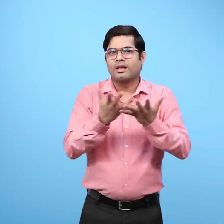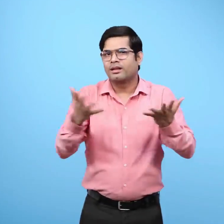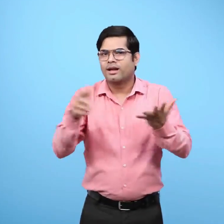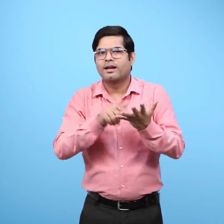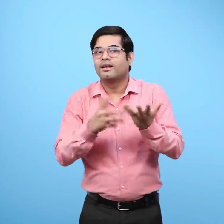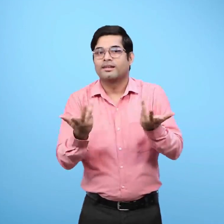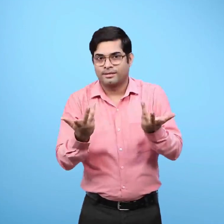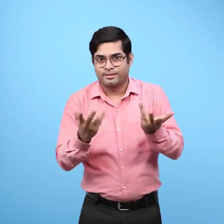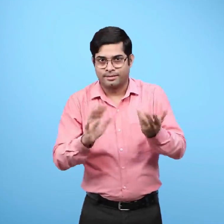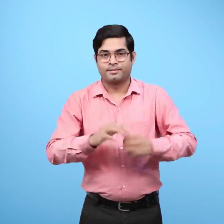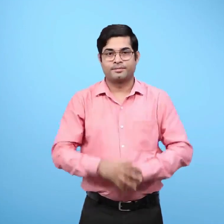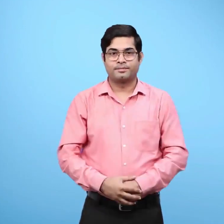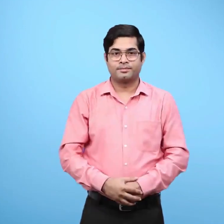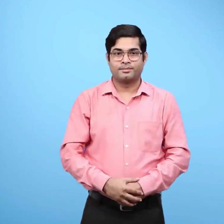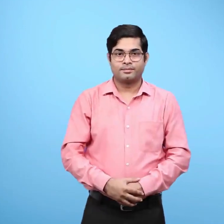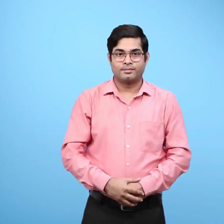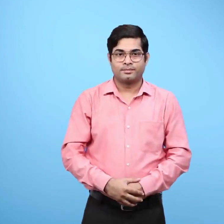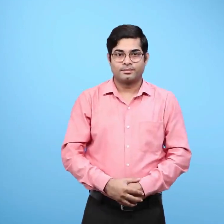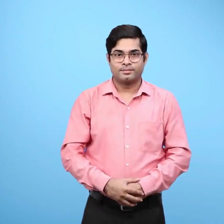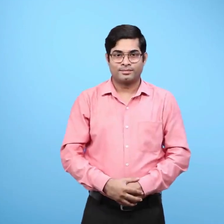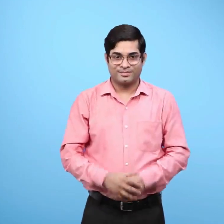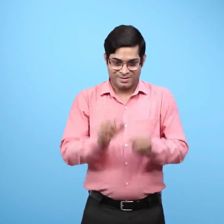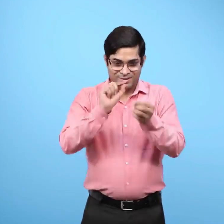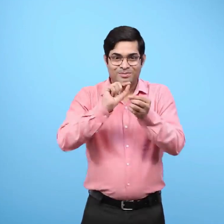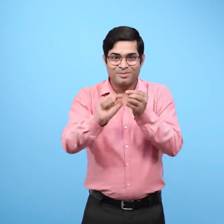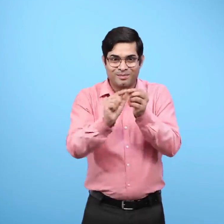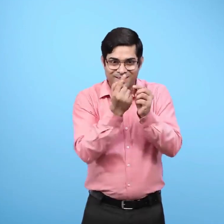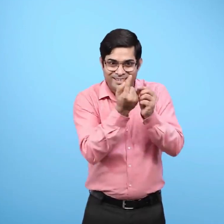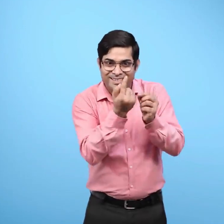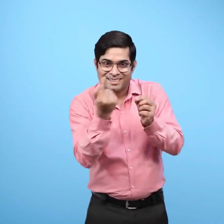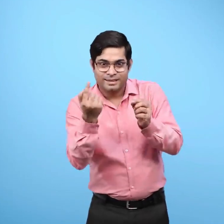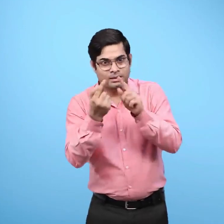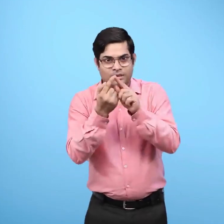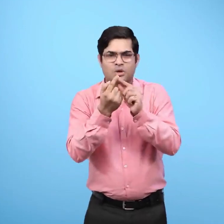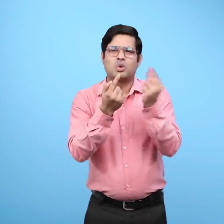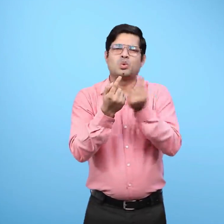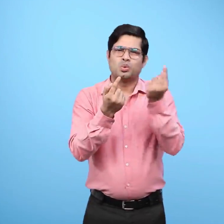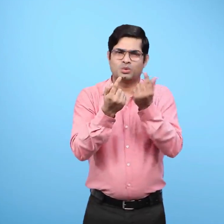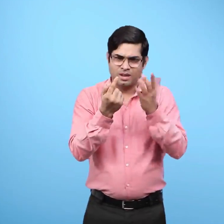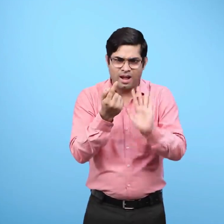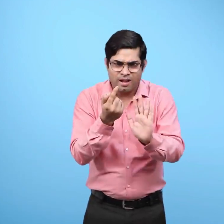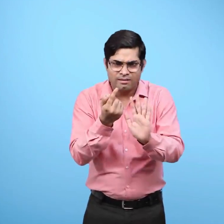Things you need: used or new matchsticks.